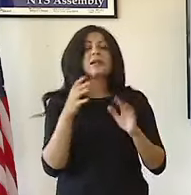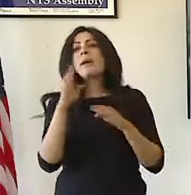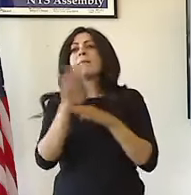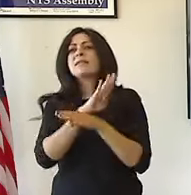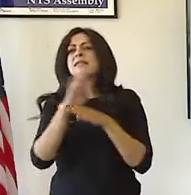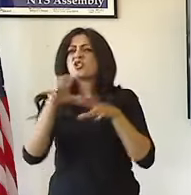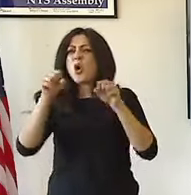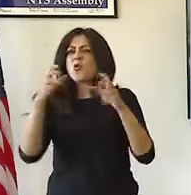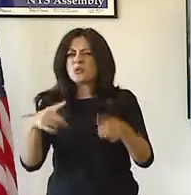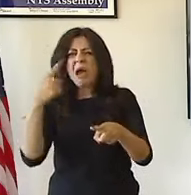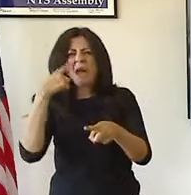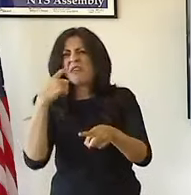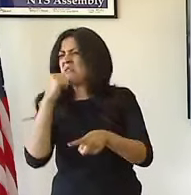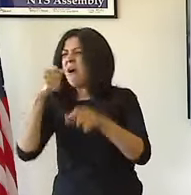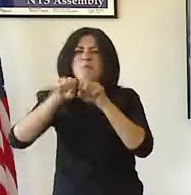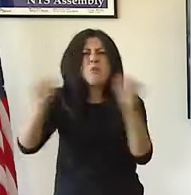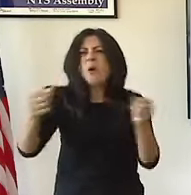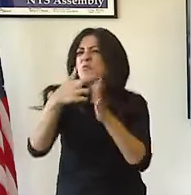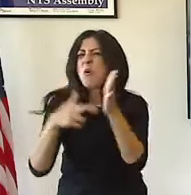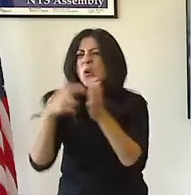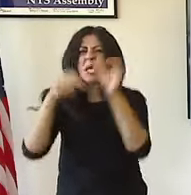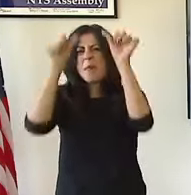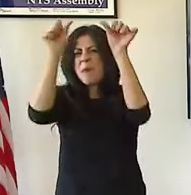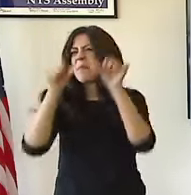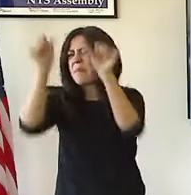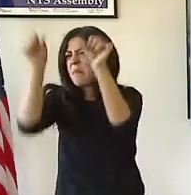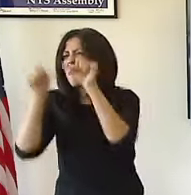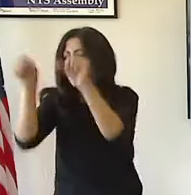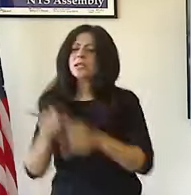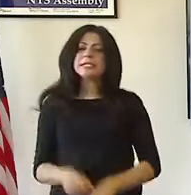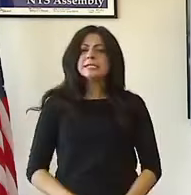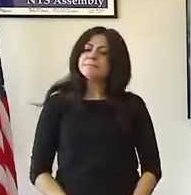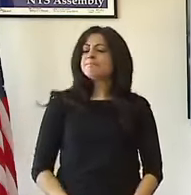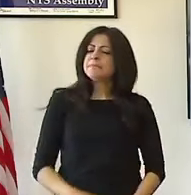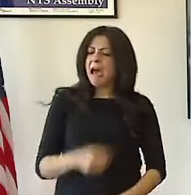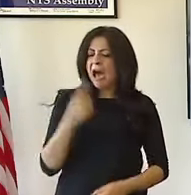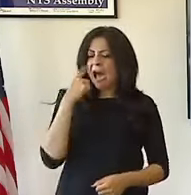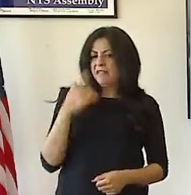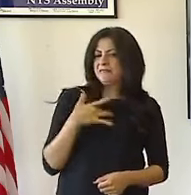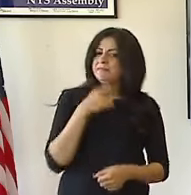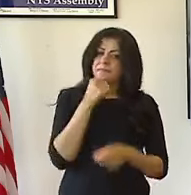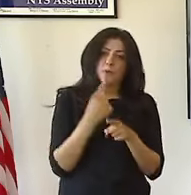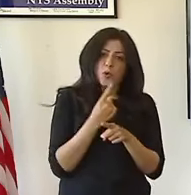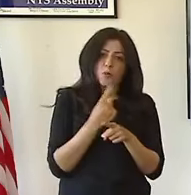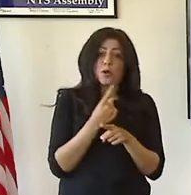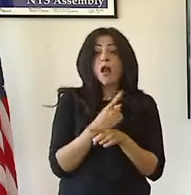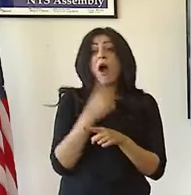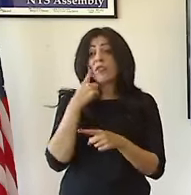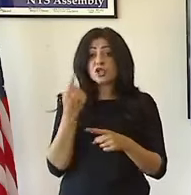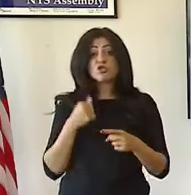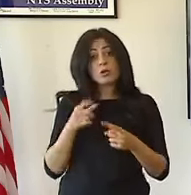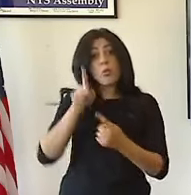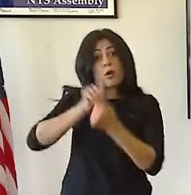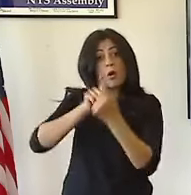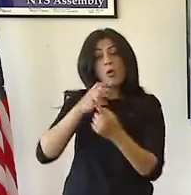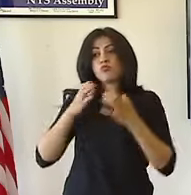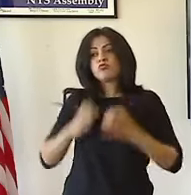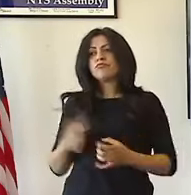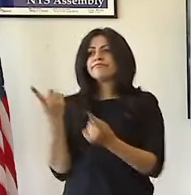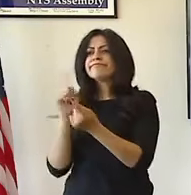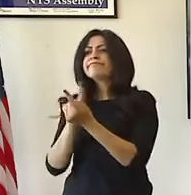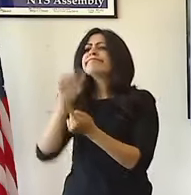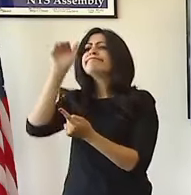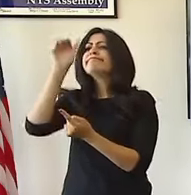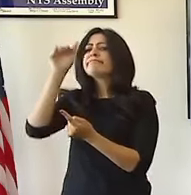you think did or didn't follow the rules. I think that you should, as a customer, ask what their safety plan is and see